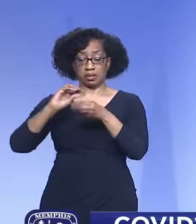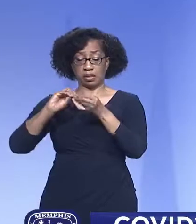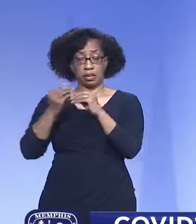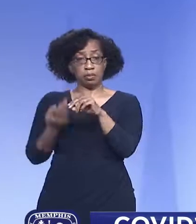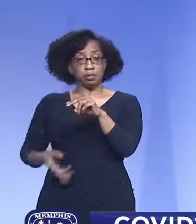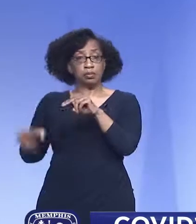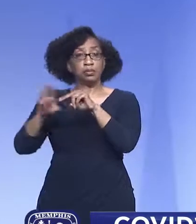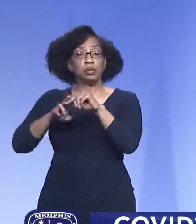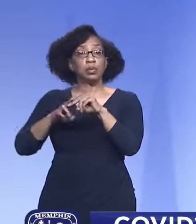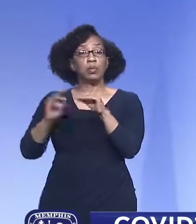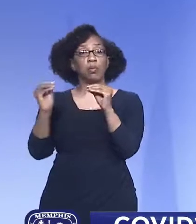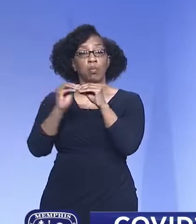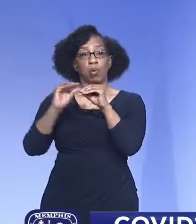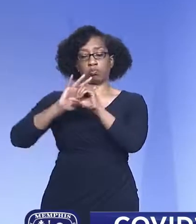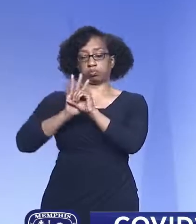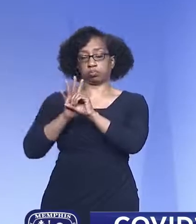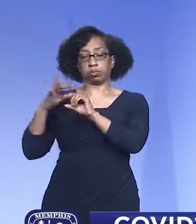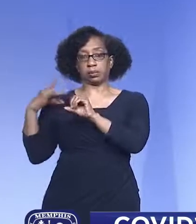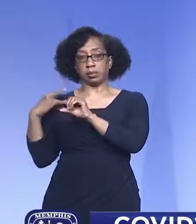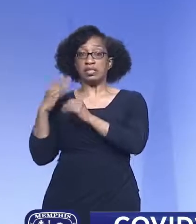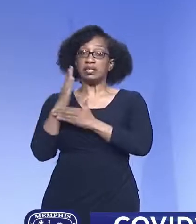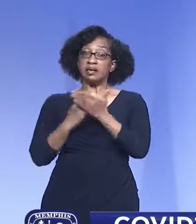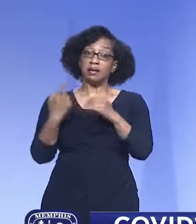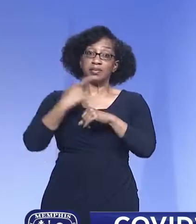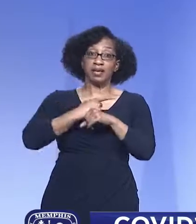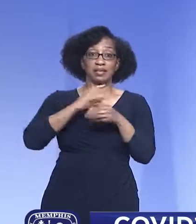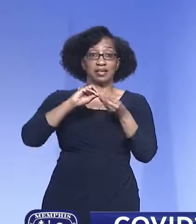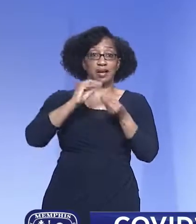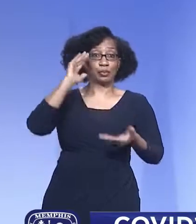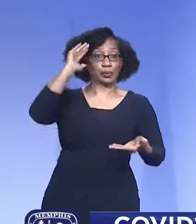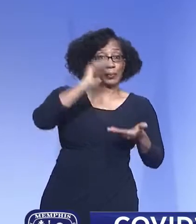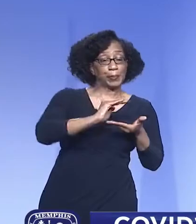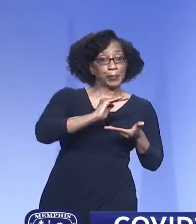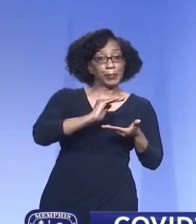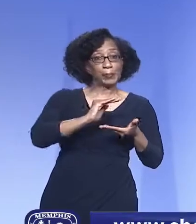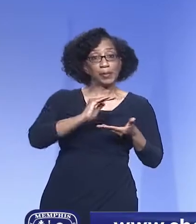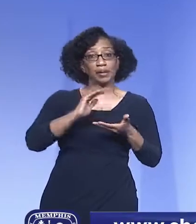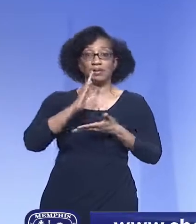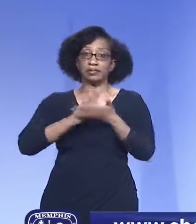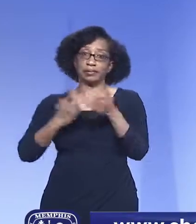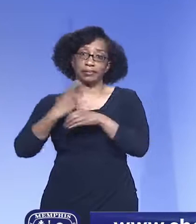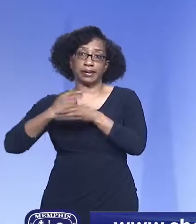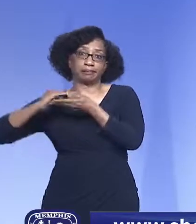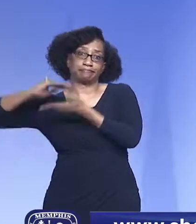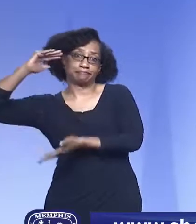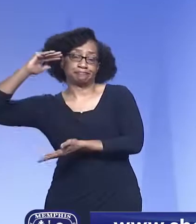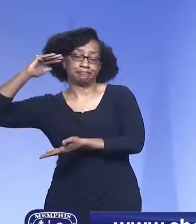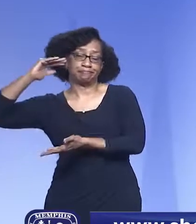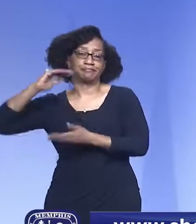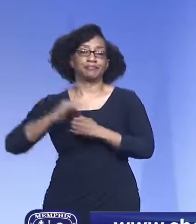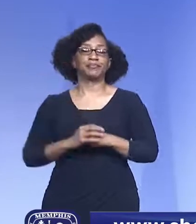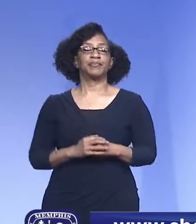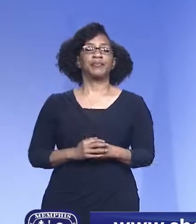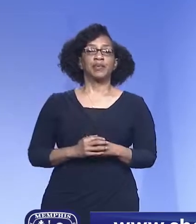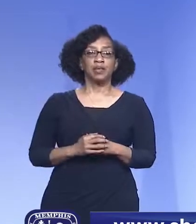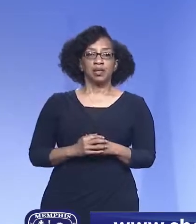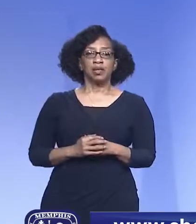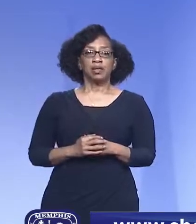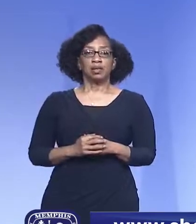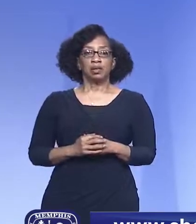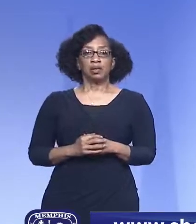increases in cases and other days decreased. And so we're just looking, when we look over